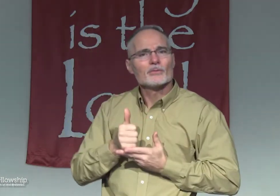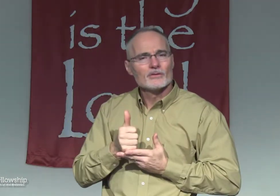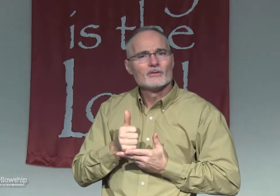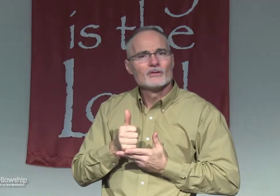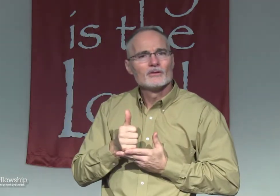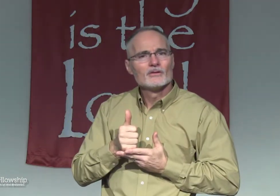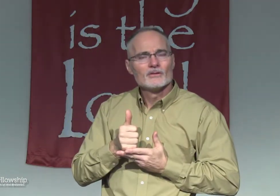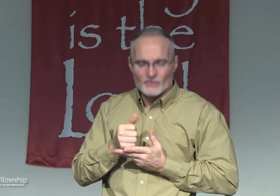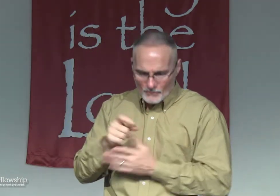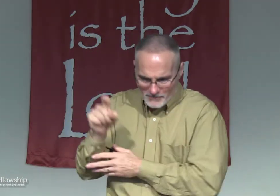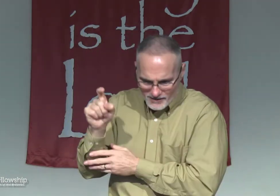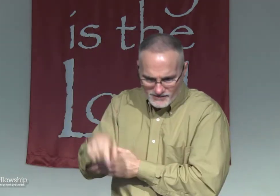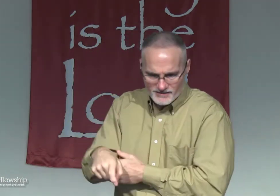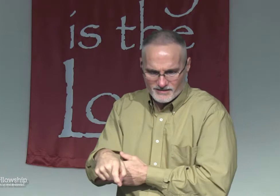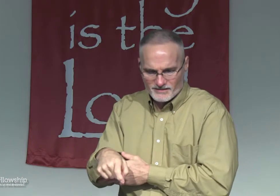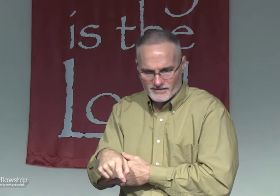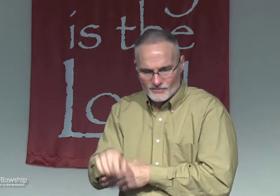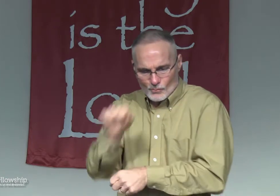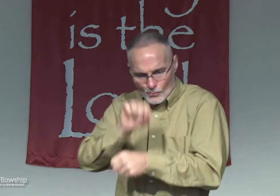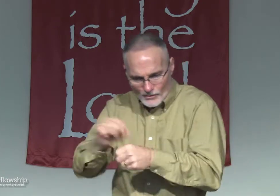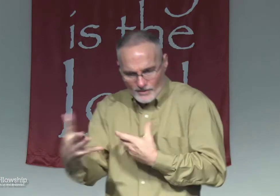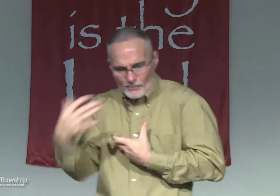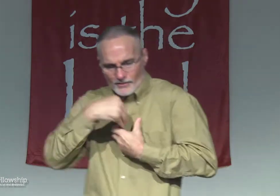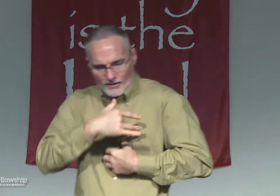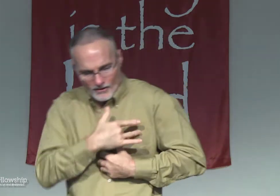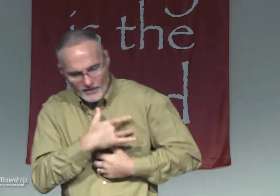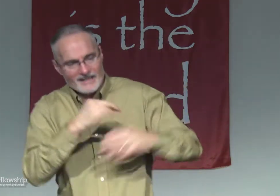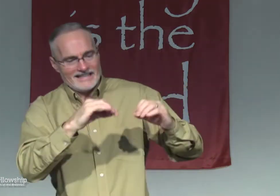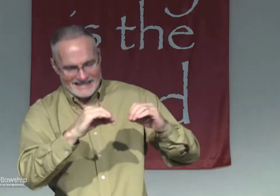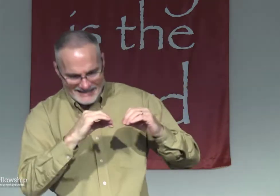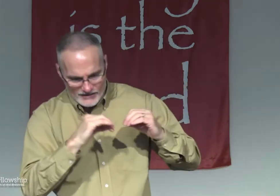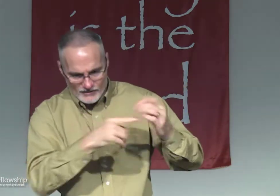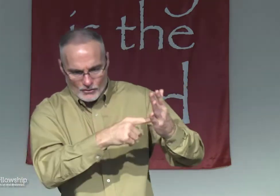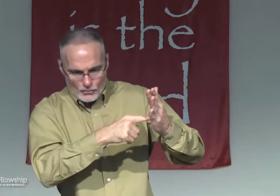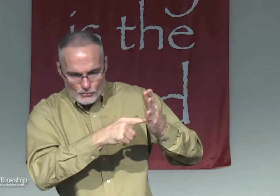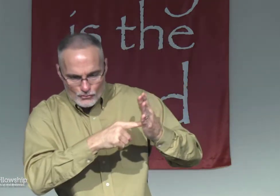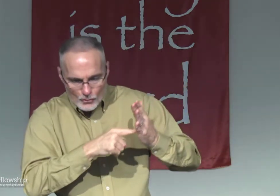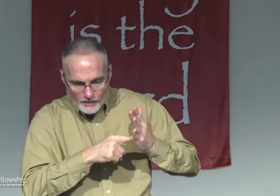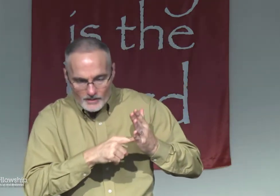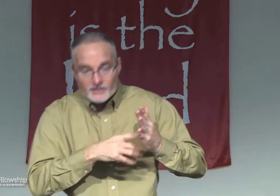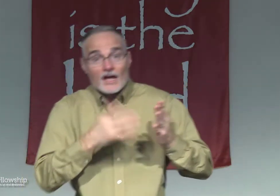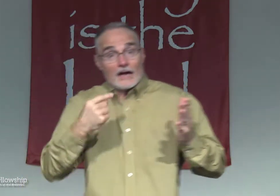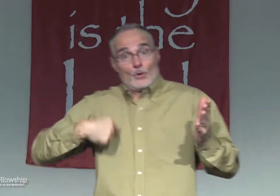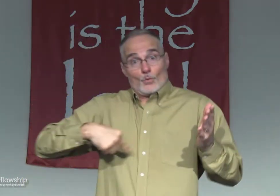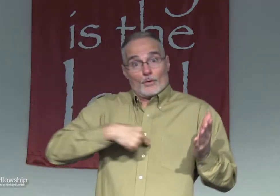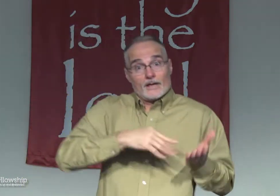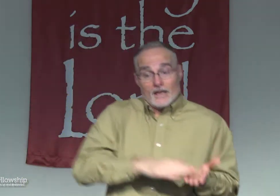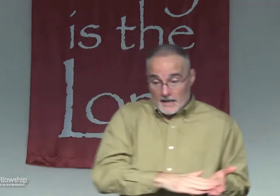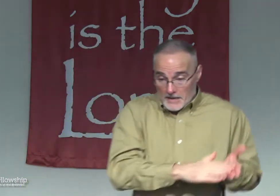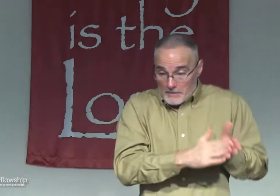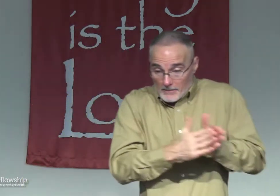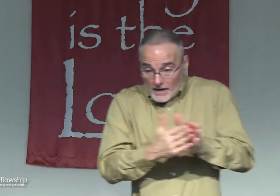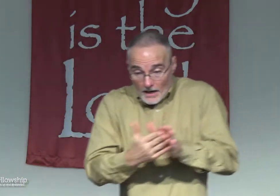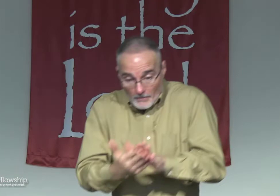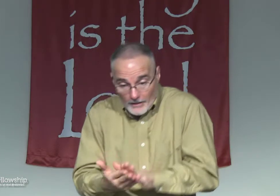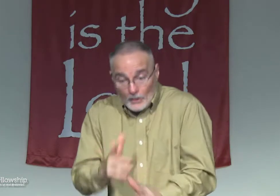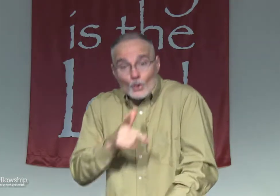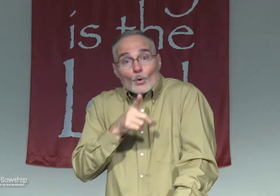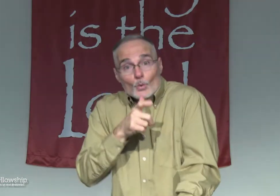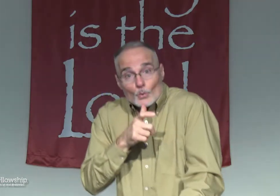requires the help of his Spirit. It's an essential part. He has to be working in our lives, in our hearts,